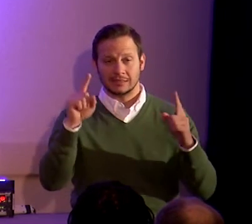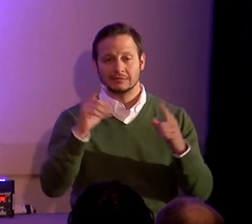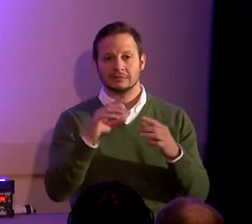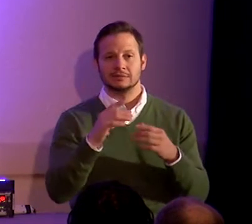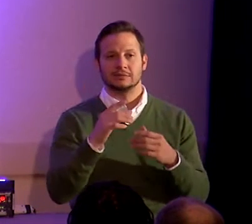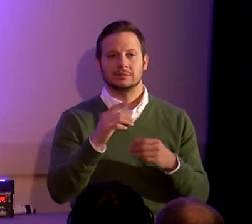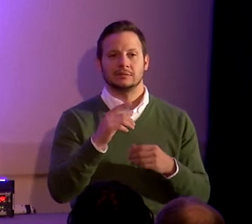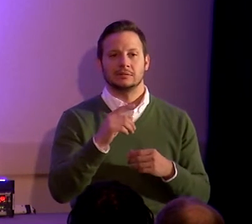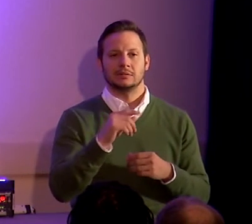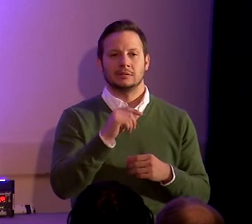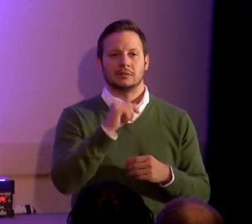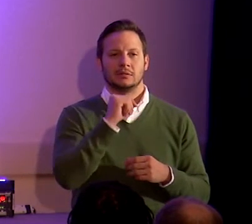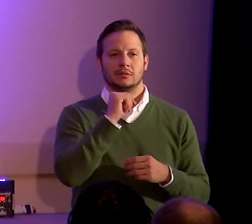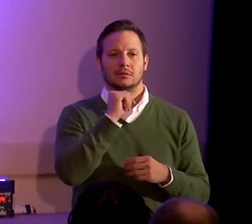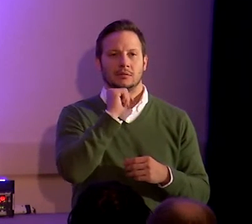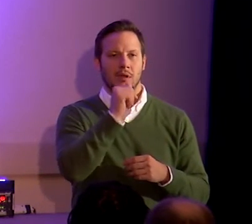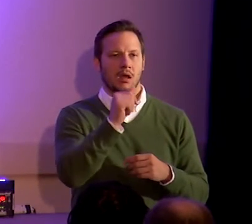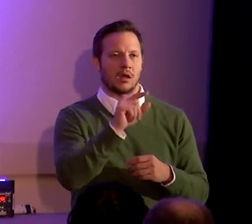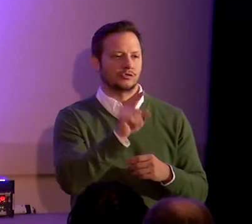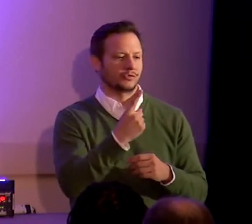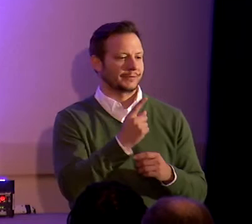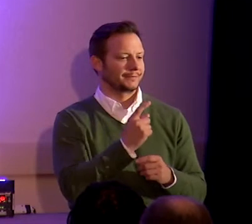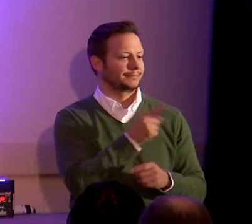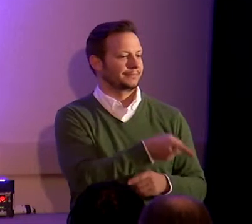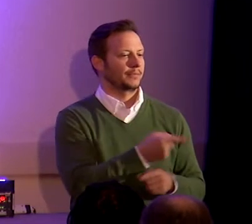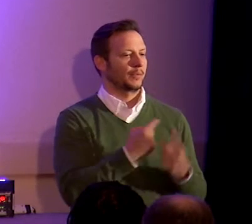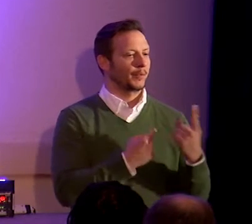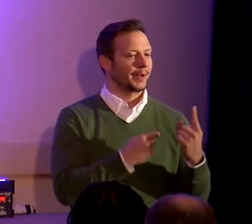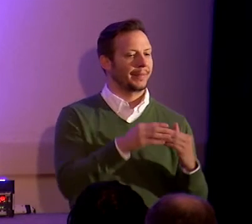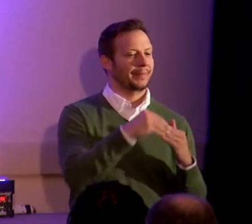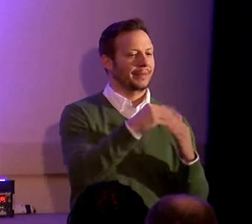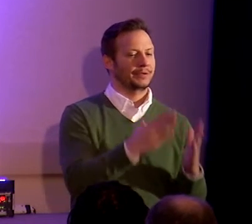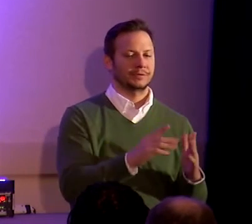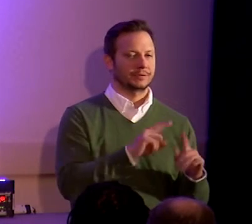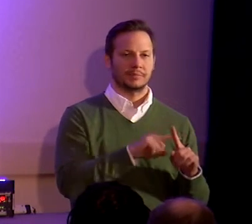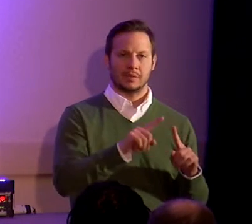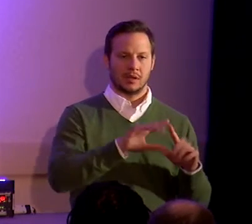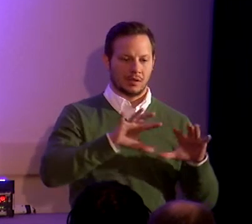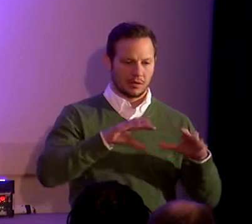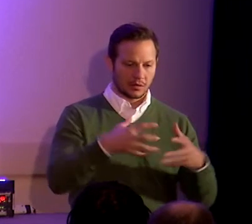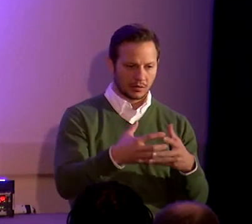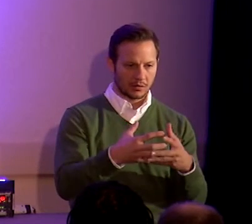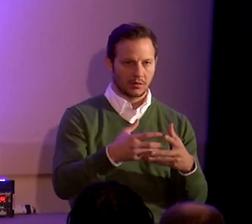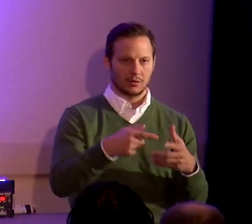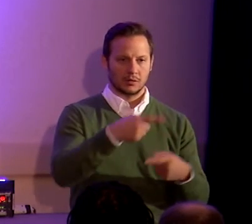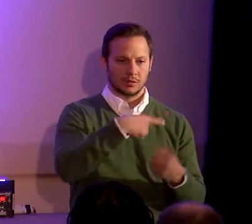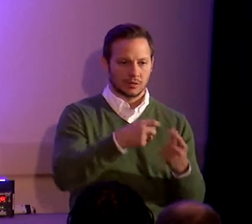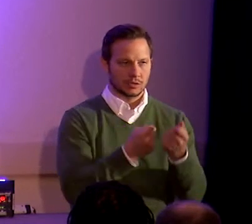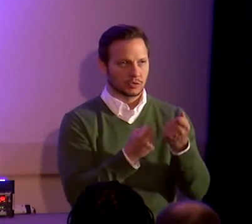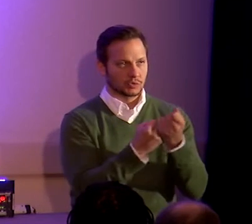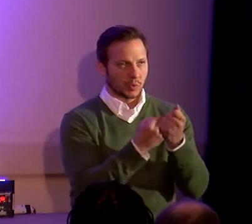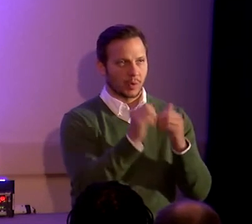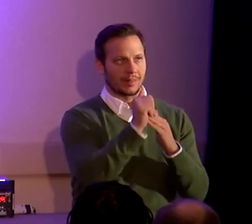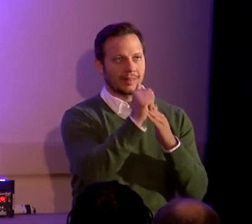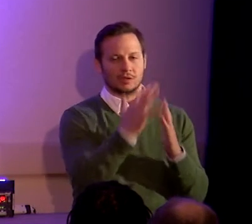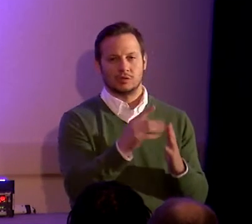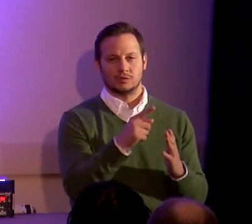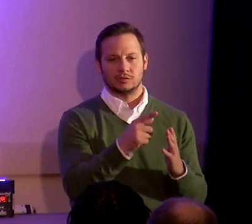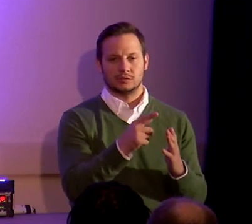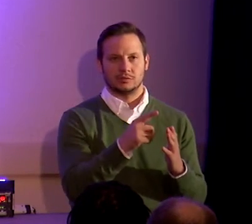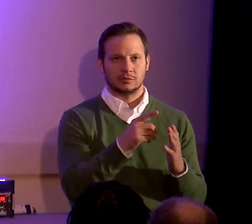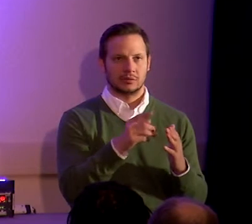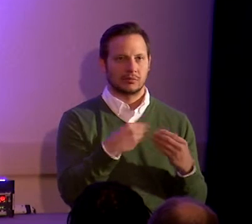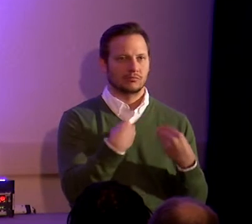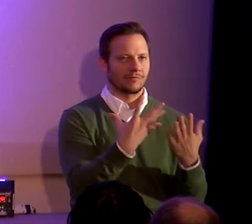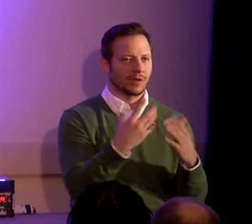are not attributable to lone leaders, but are dependent on an organized movement that can surround and support our leaders and can give us